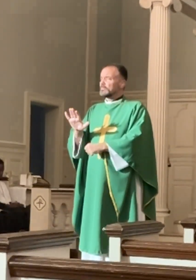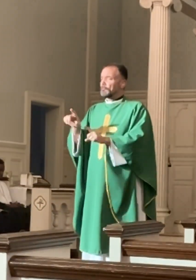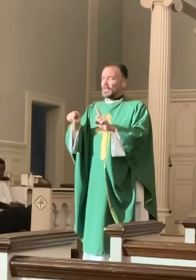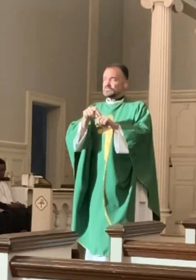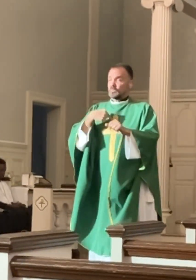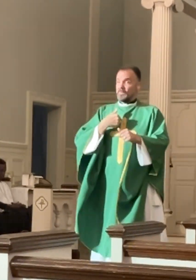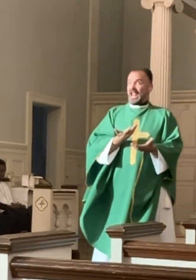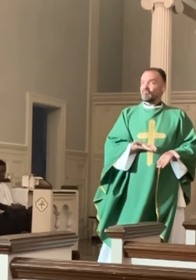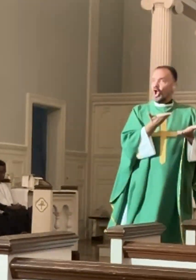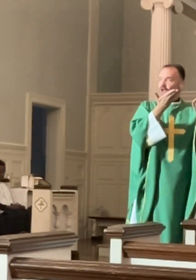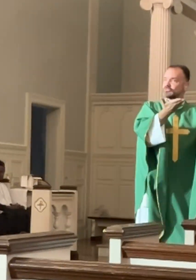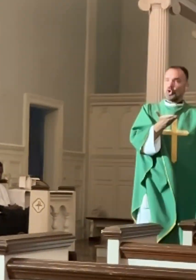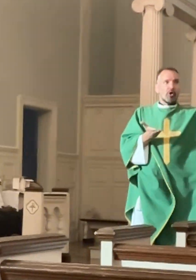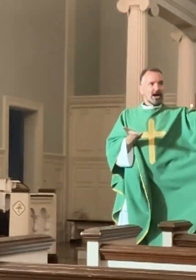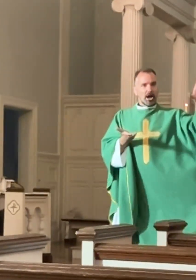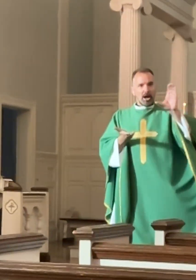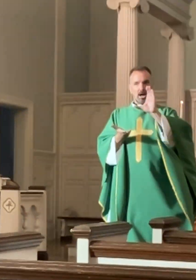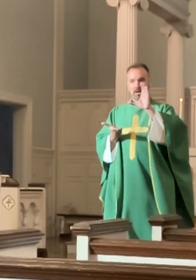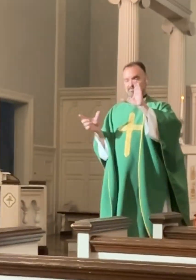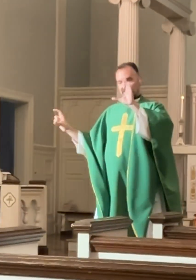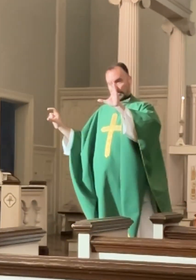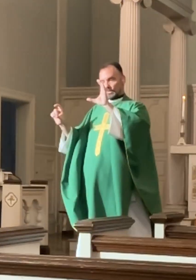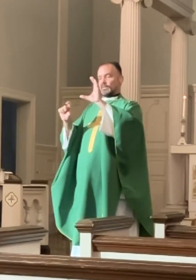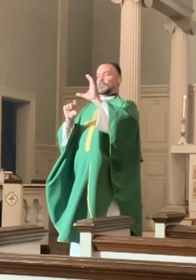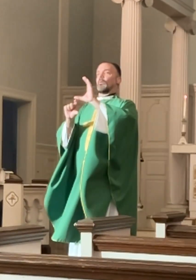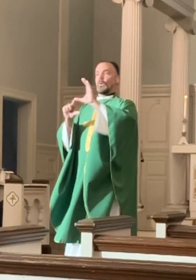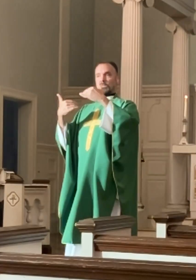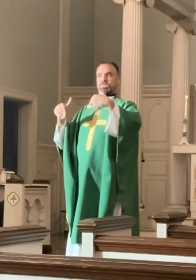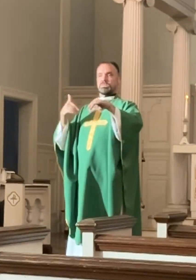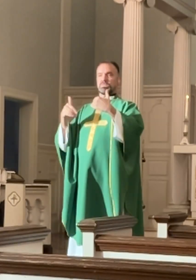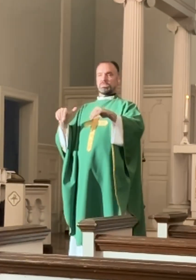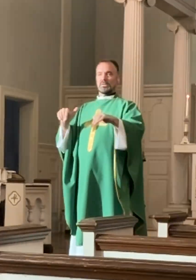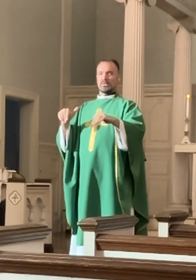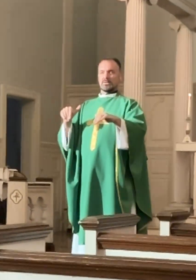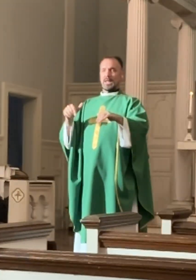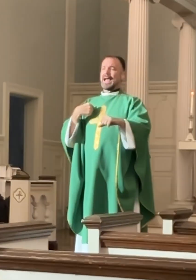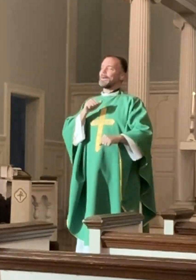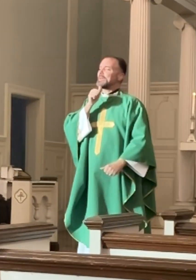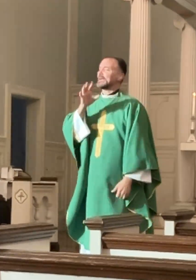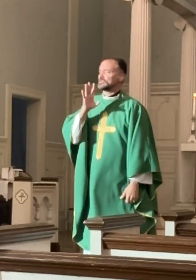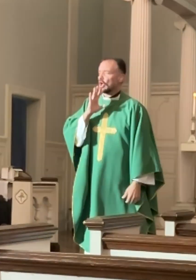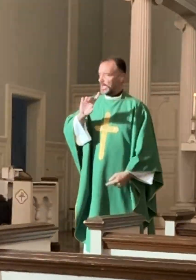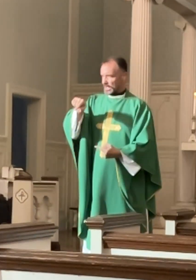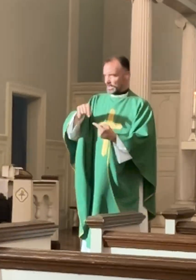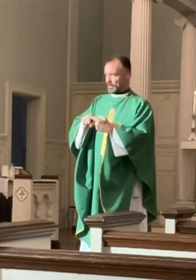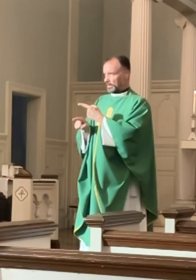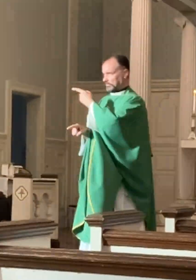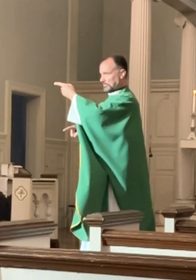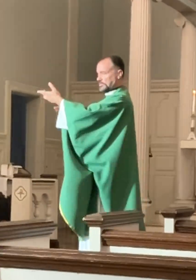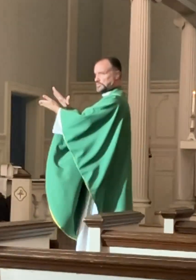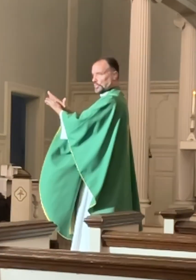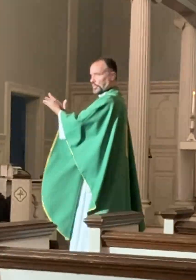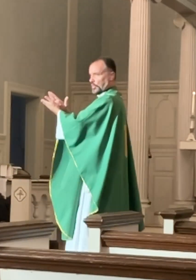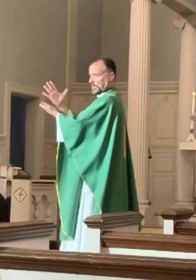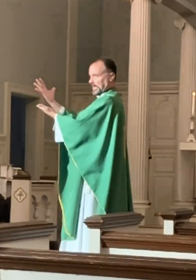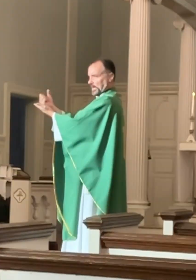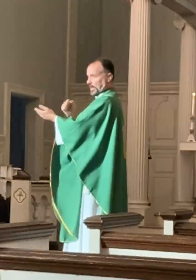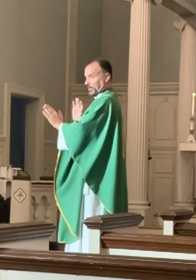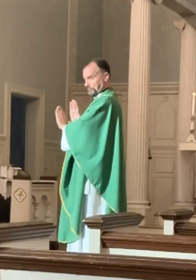a week. So if we can continue to work on reducing that